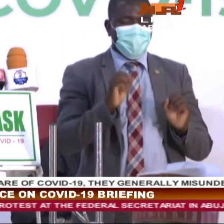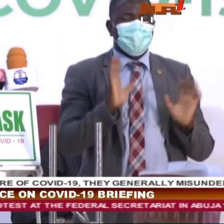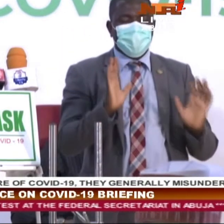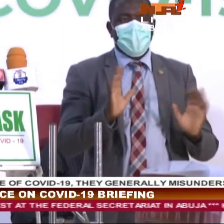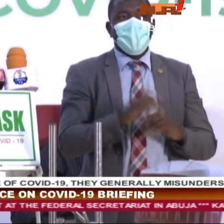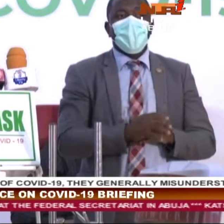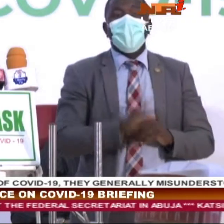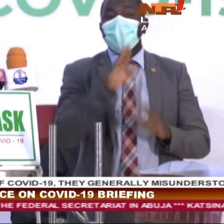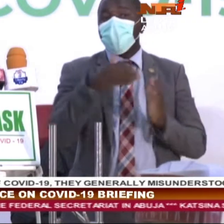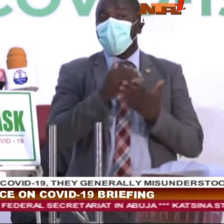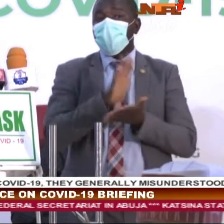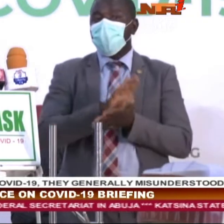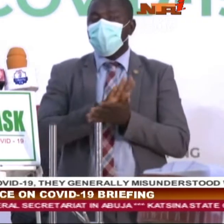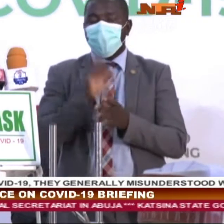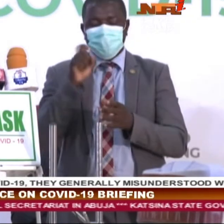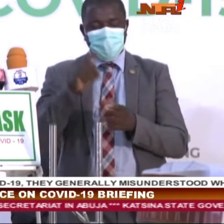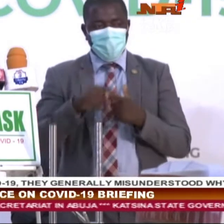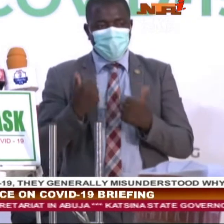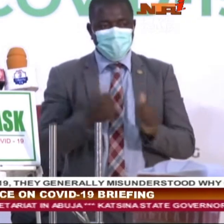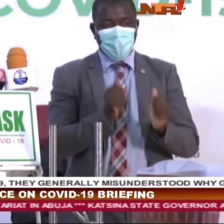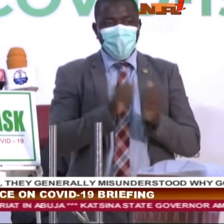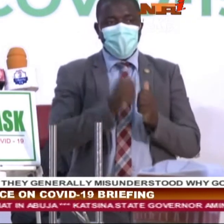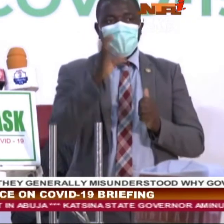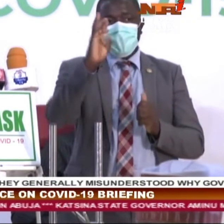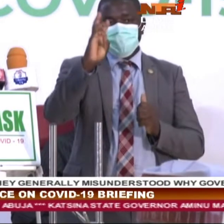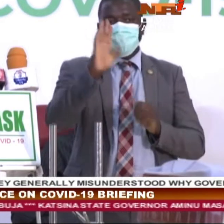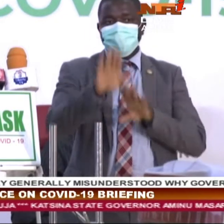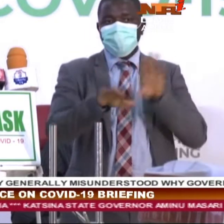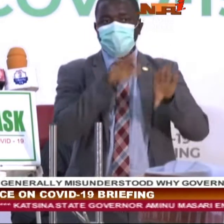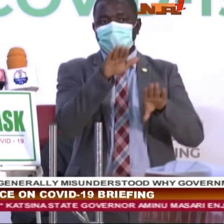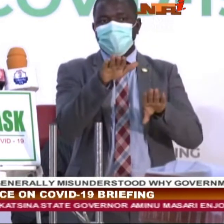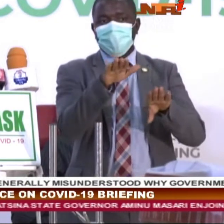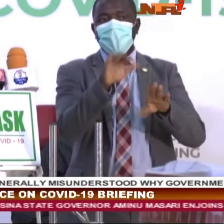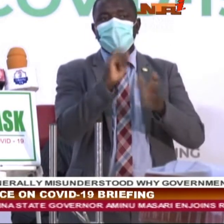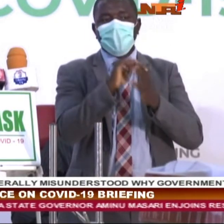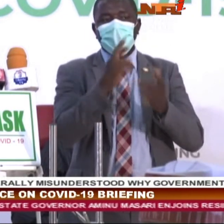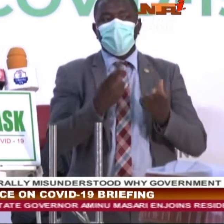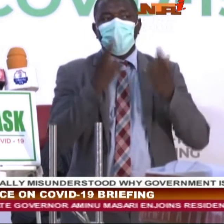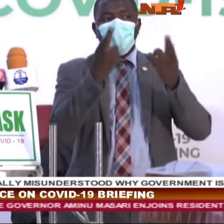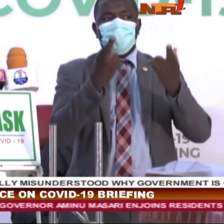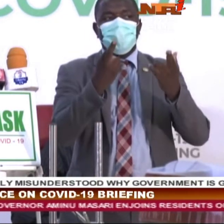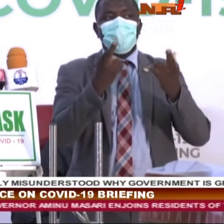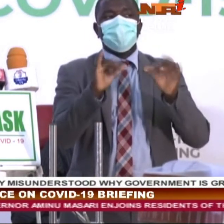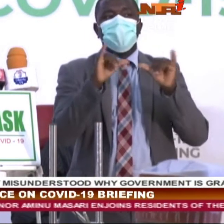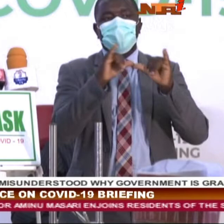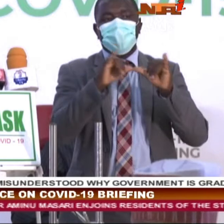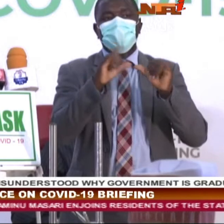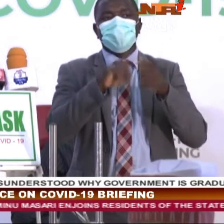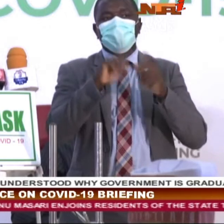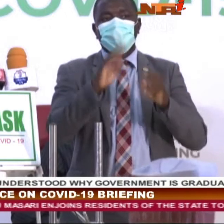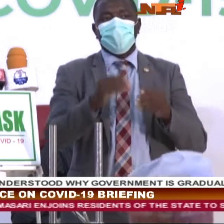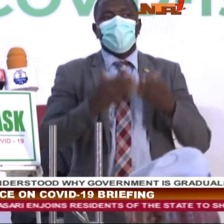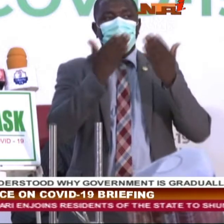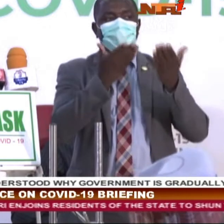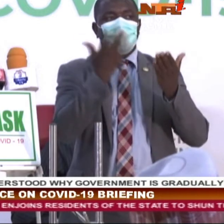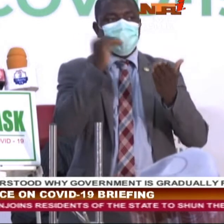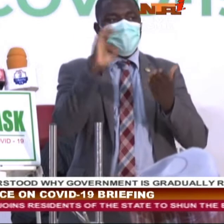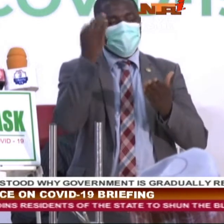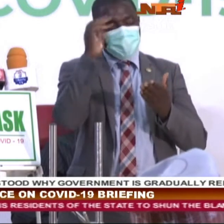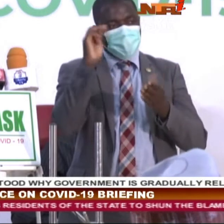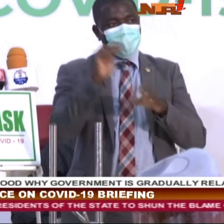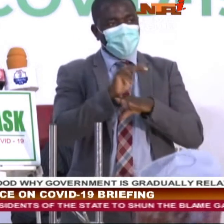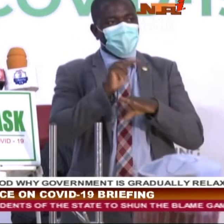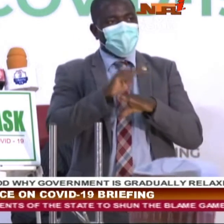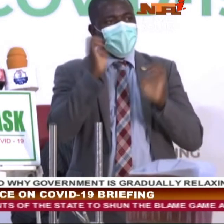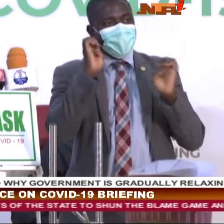All schools must comply with the 6 recommended steps and required measures to be issued by the Federal Ministry